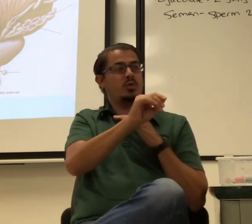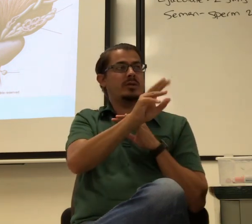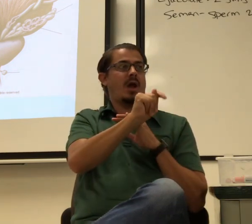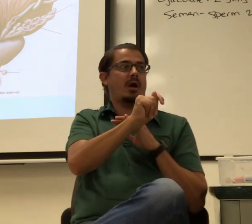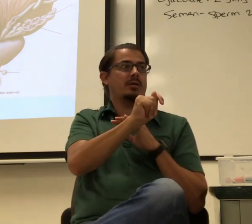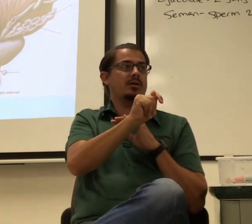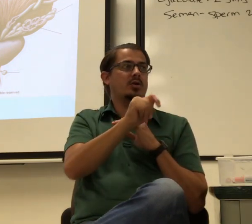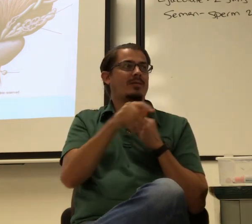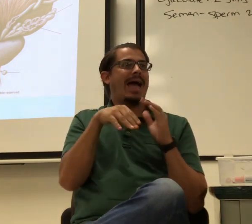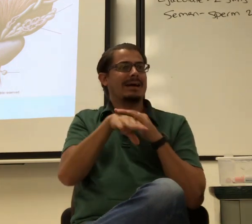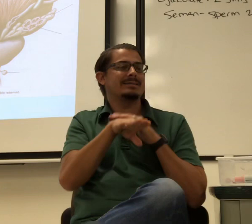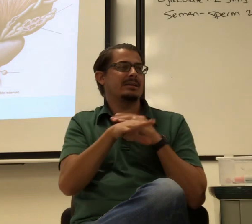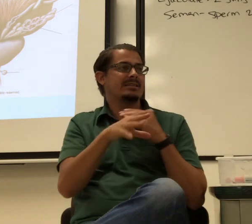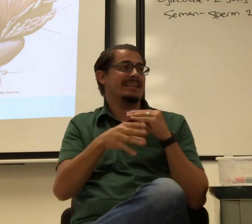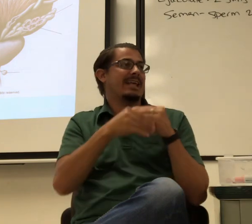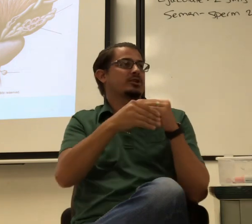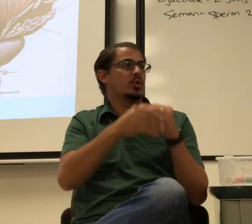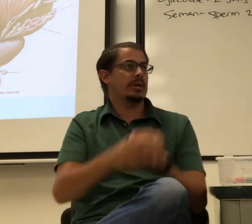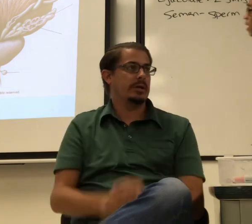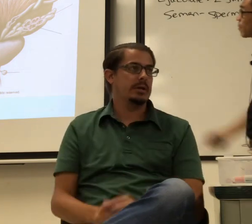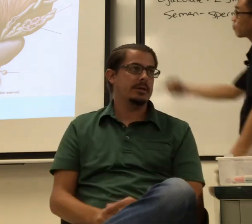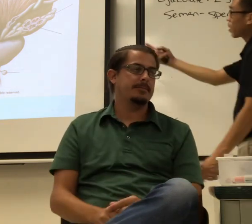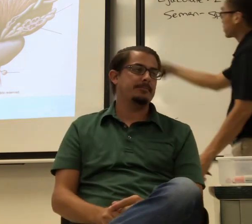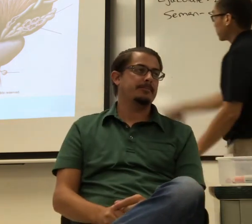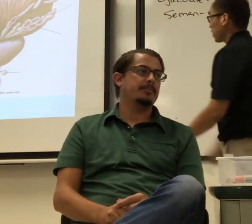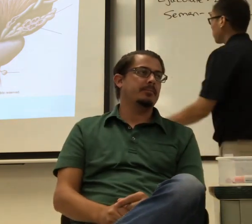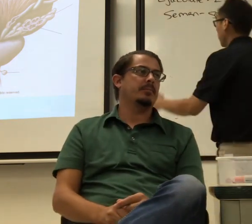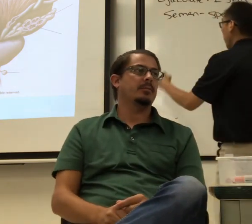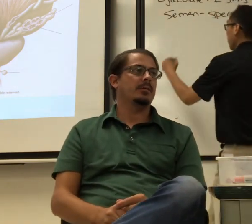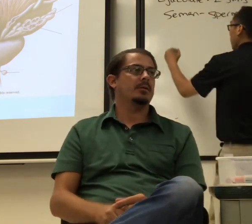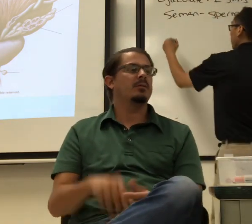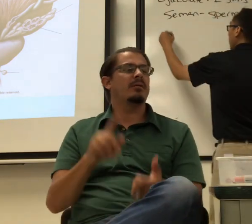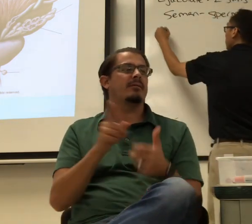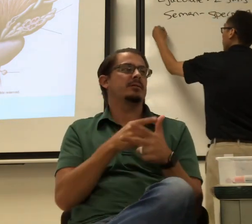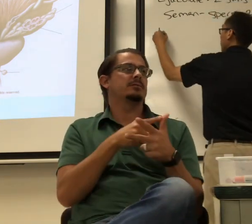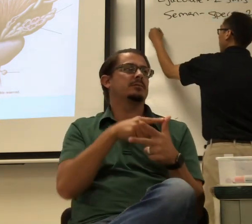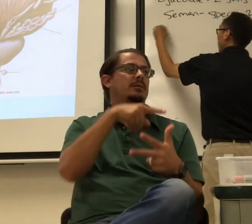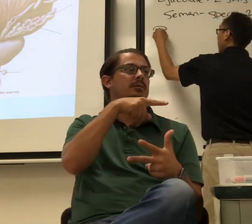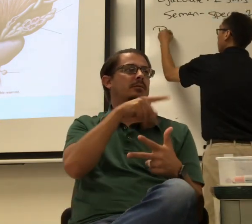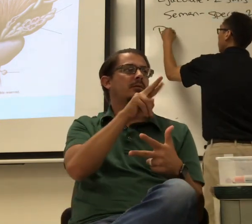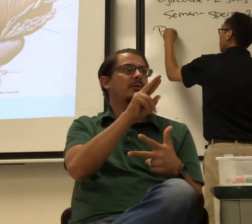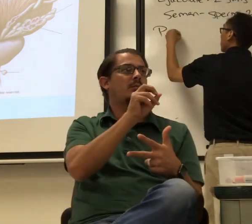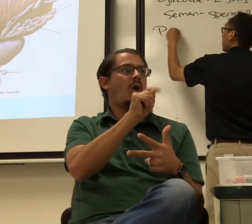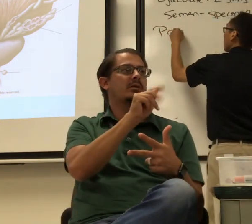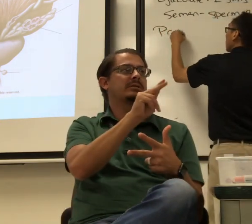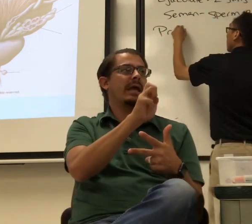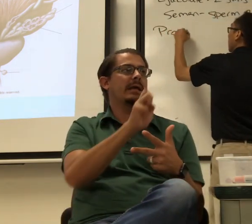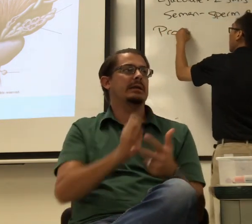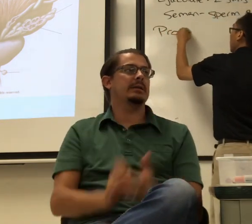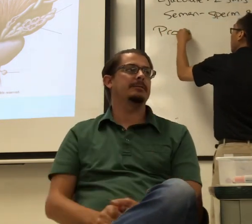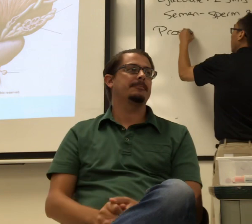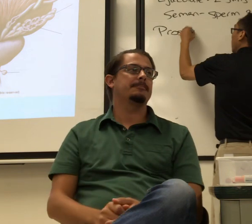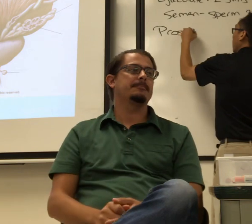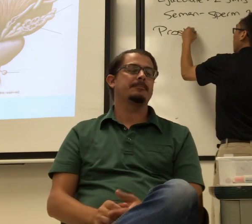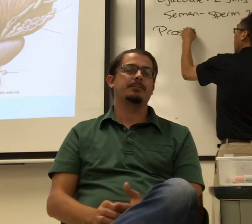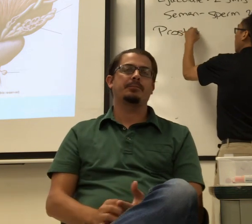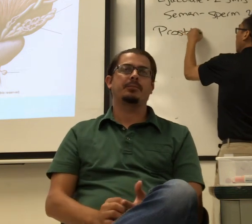accessory. So the first one is, how about prostate? That's what I got here, prostate